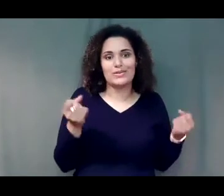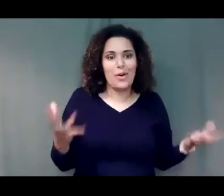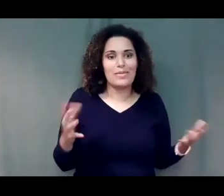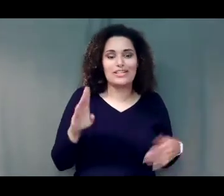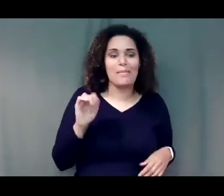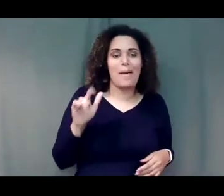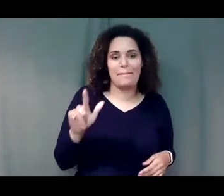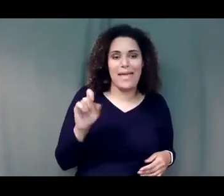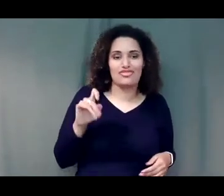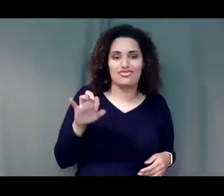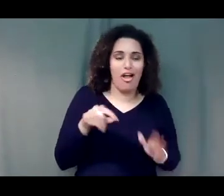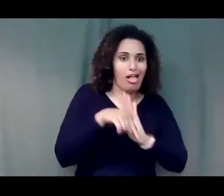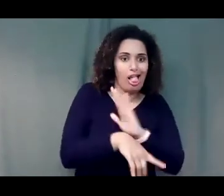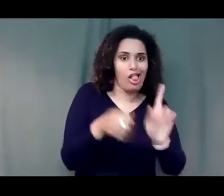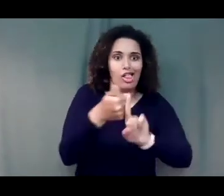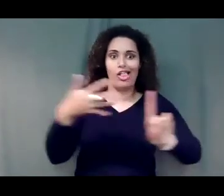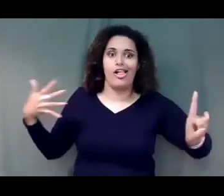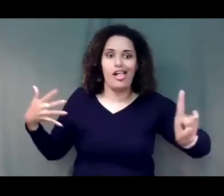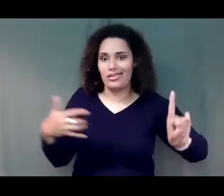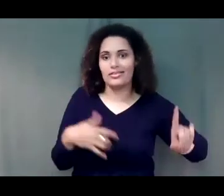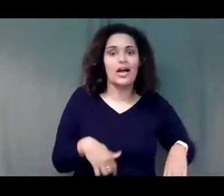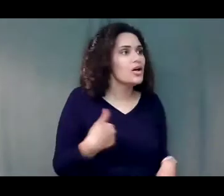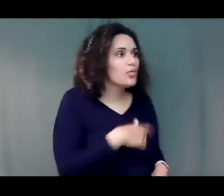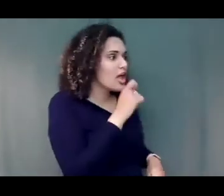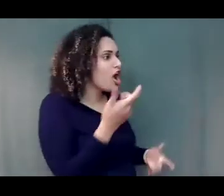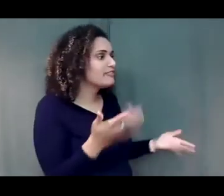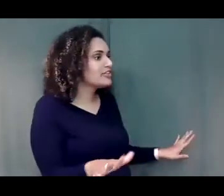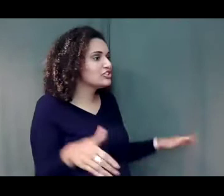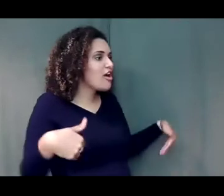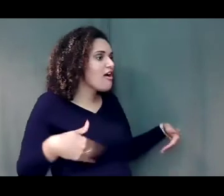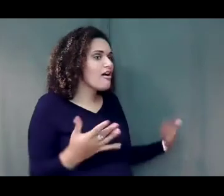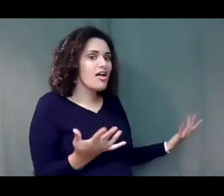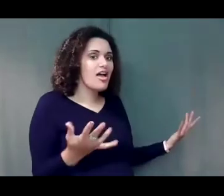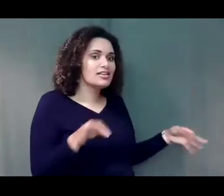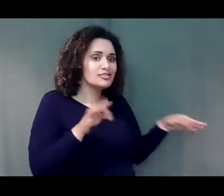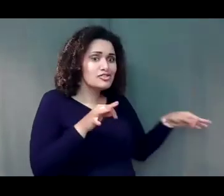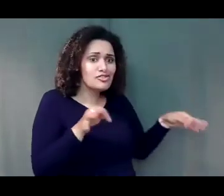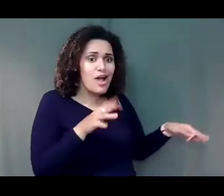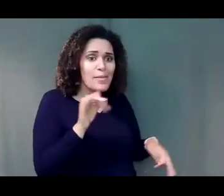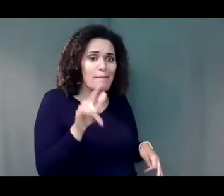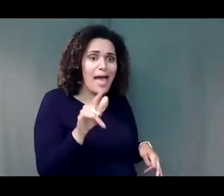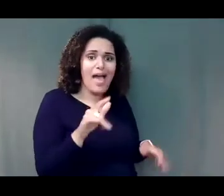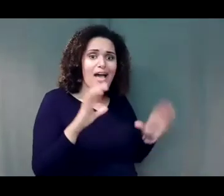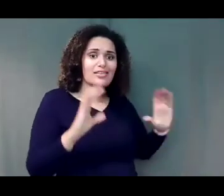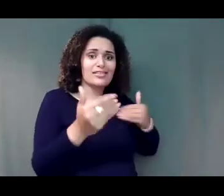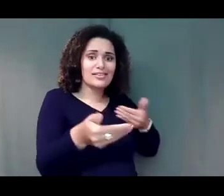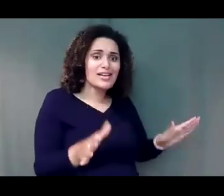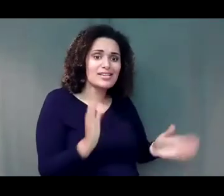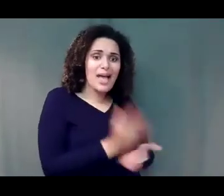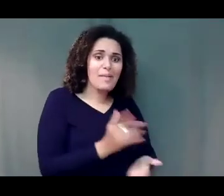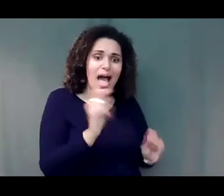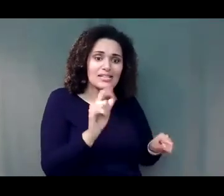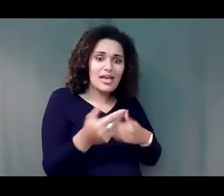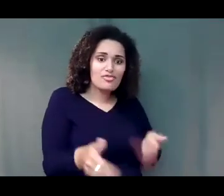too much detail. Wait, we aren't done with bales of straw yet. Well, no, Oh my we God. haven't finished describing the straw bale. Stop asking about the roof. We have more Sorry.